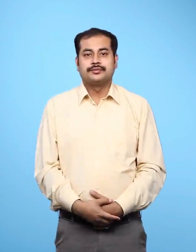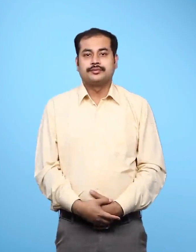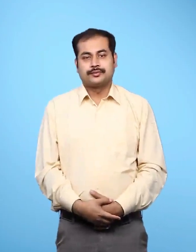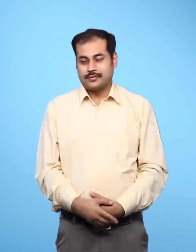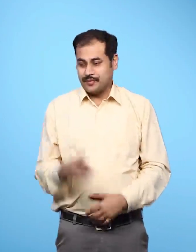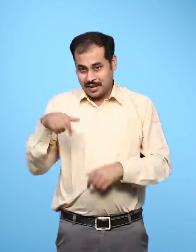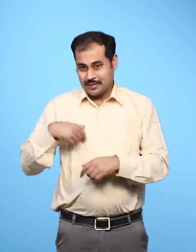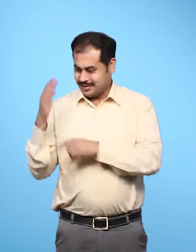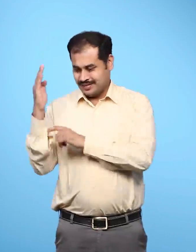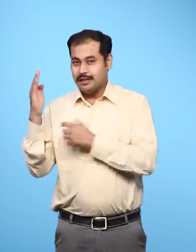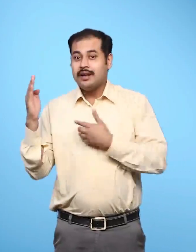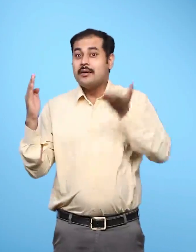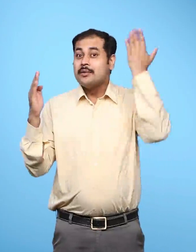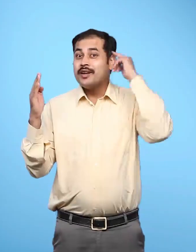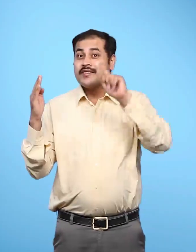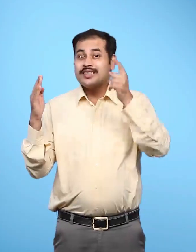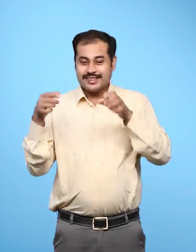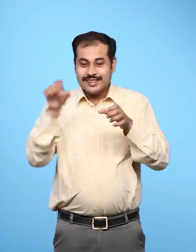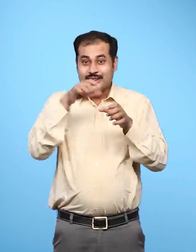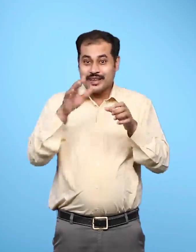Which bottle holds less water?